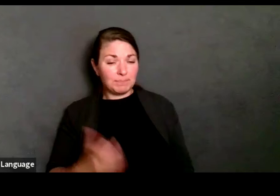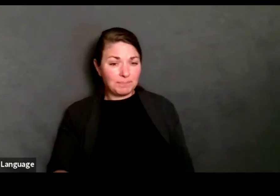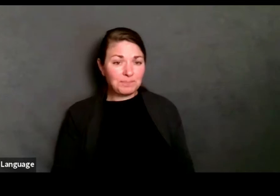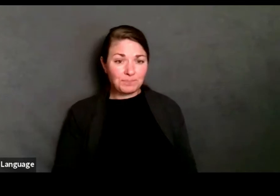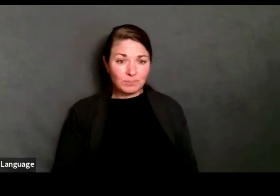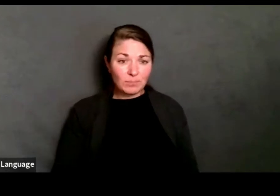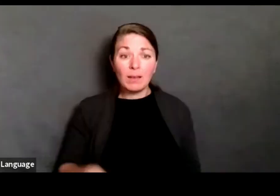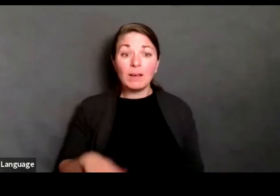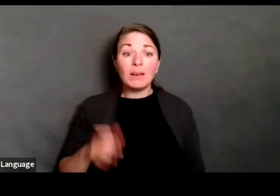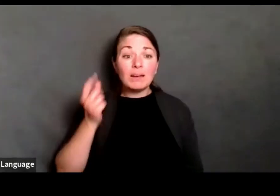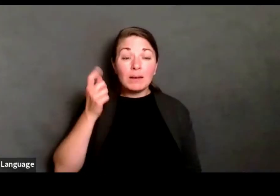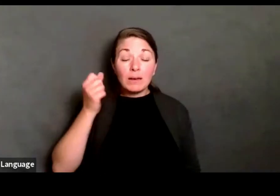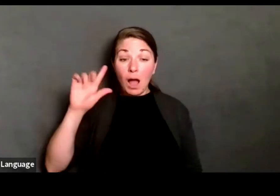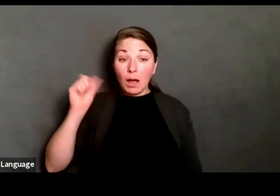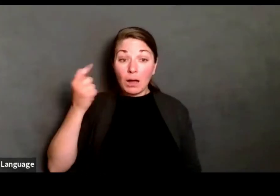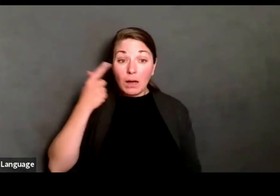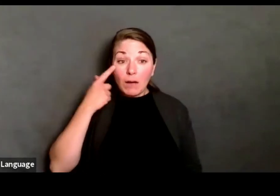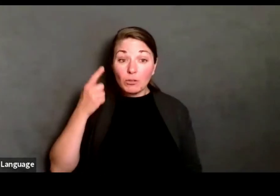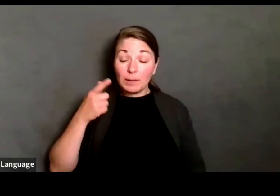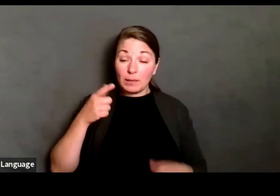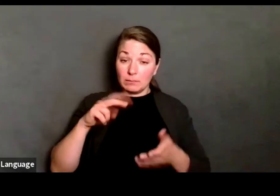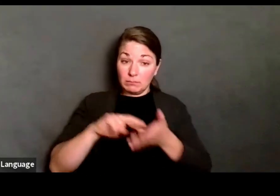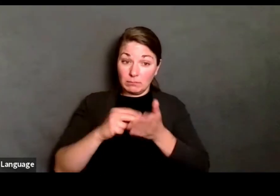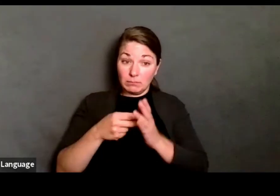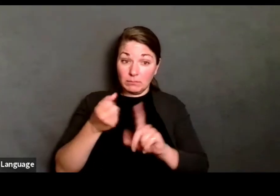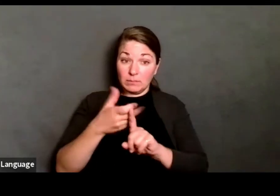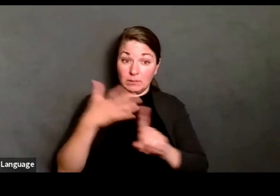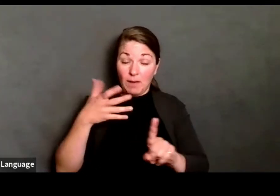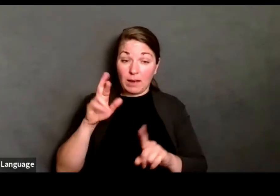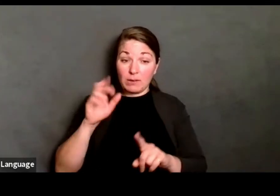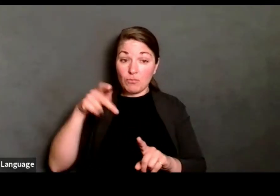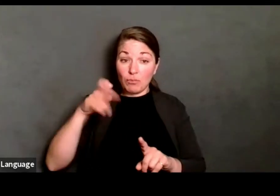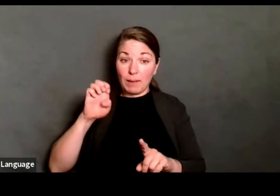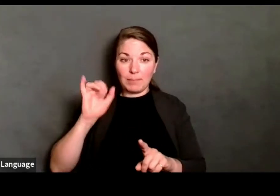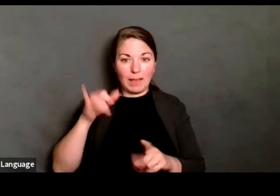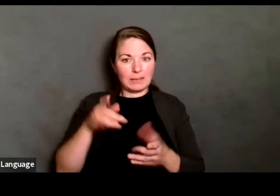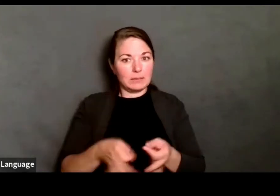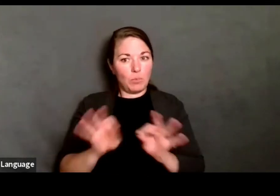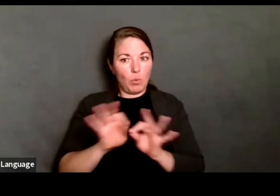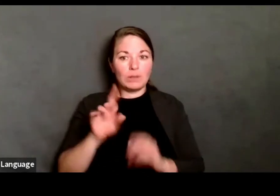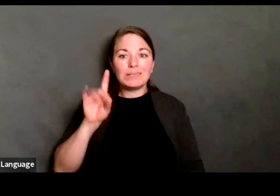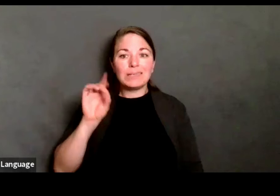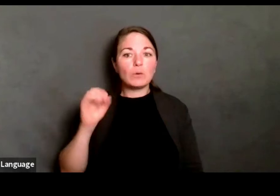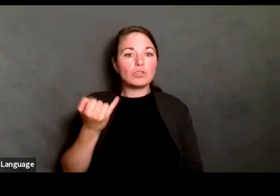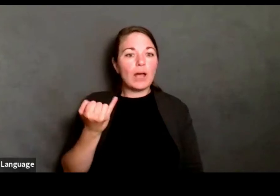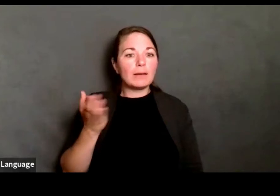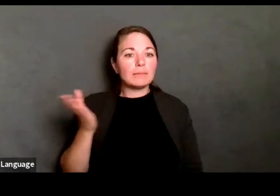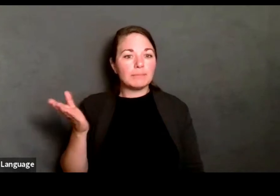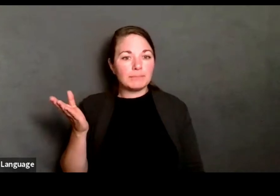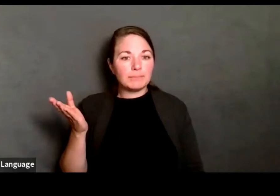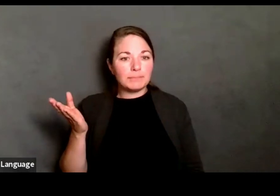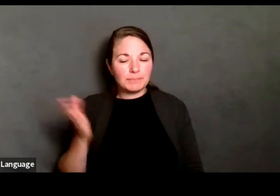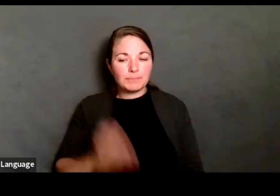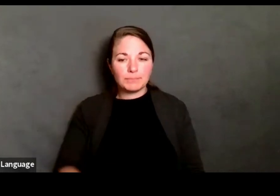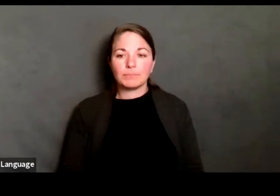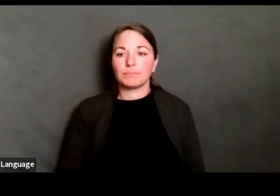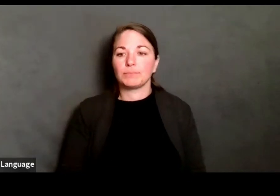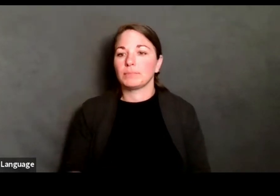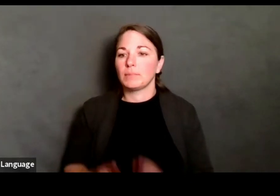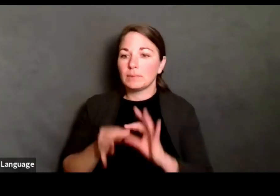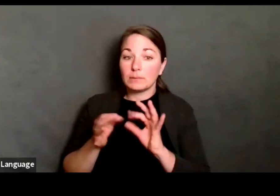the government defines this term is important as well. Here's the DOJ's definition.